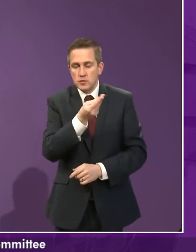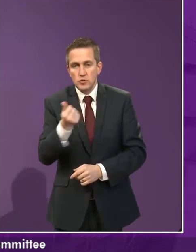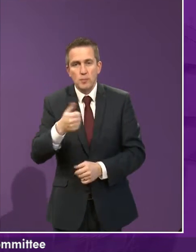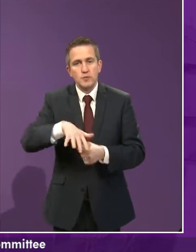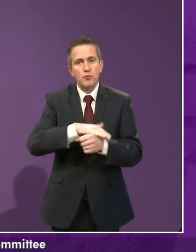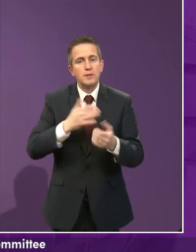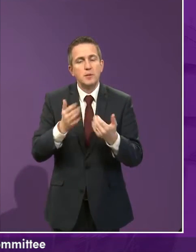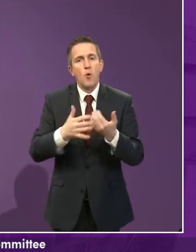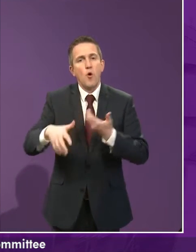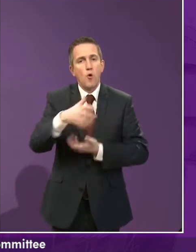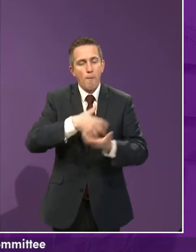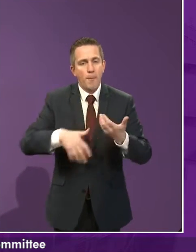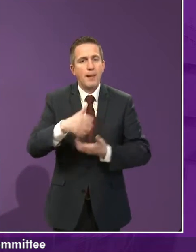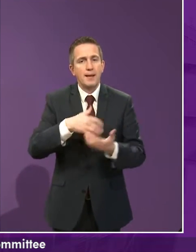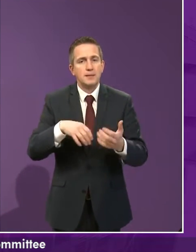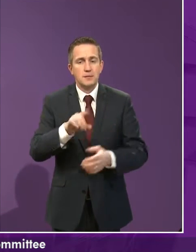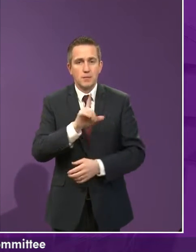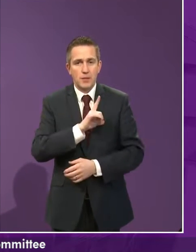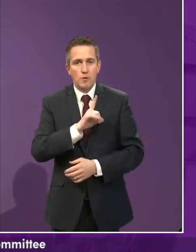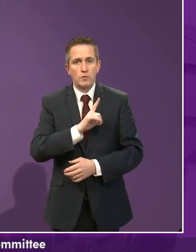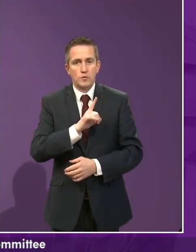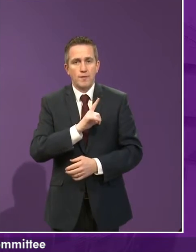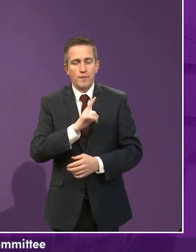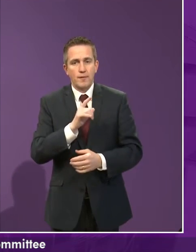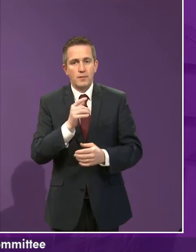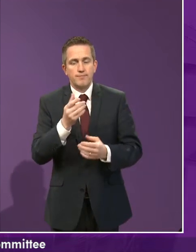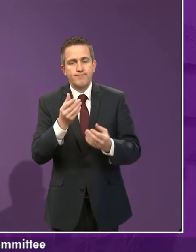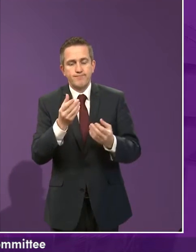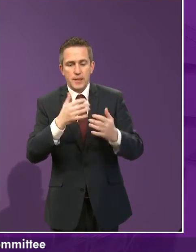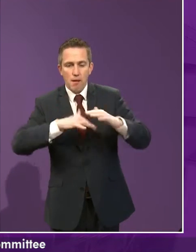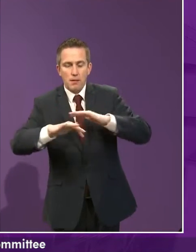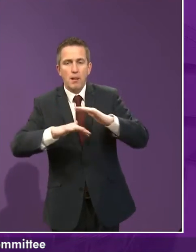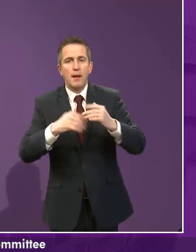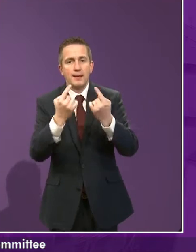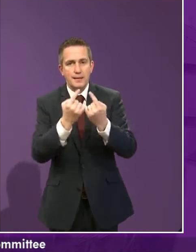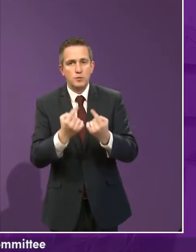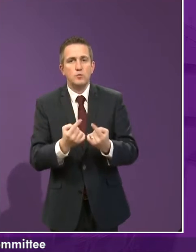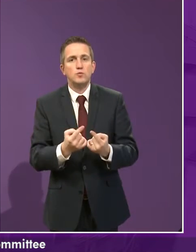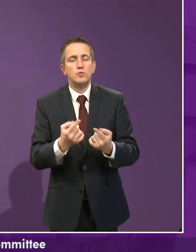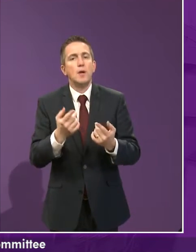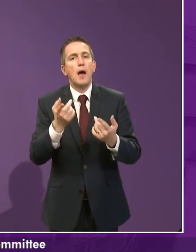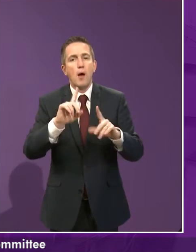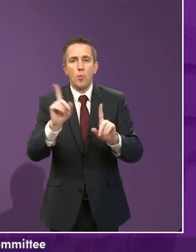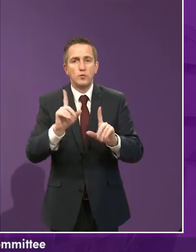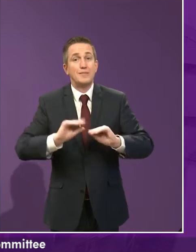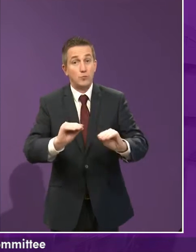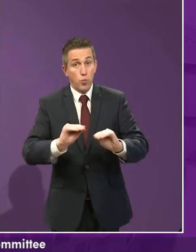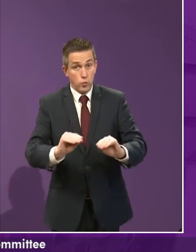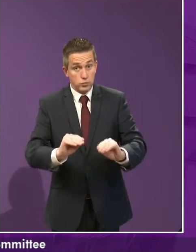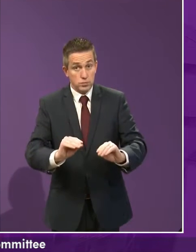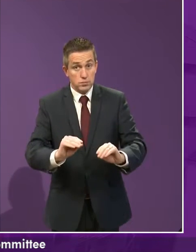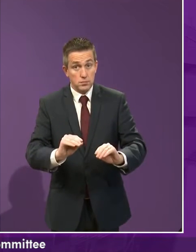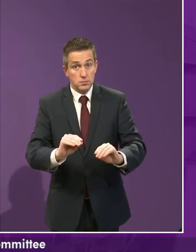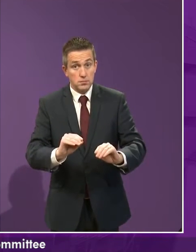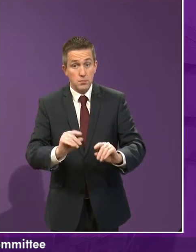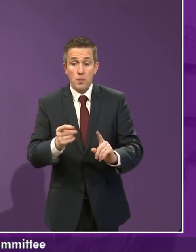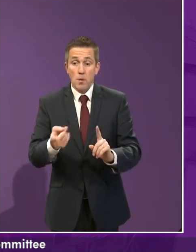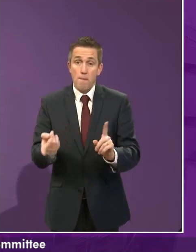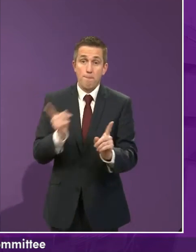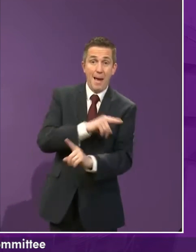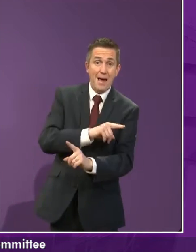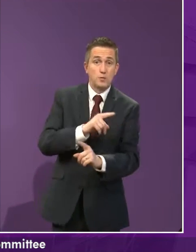complex because of the subject nature of the issues that are being taught. But to get back to the physical access